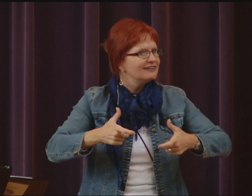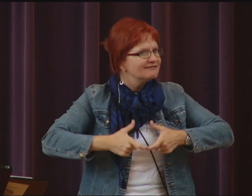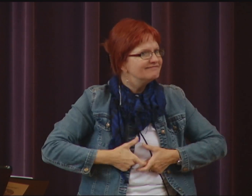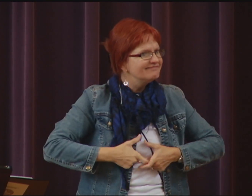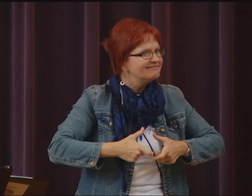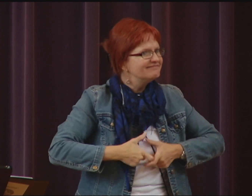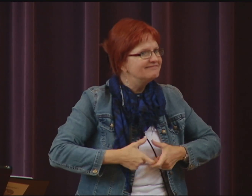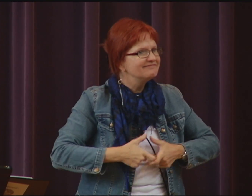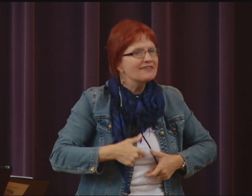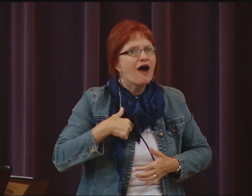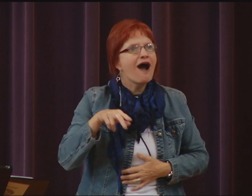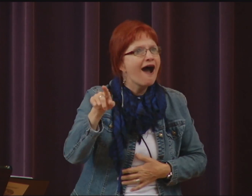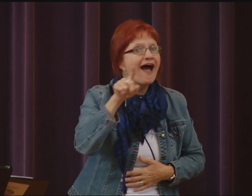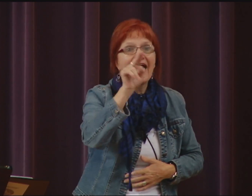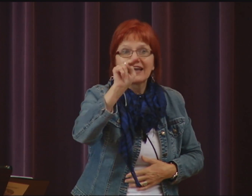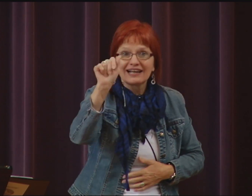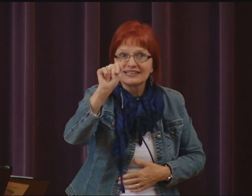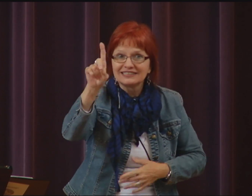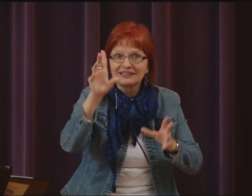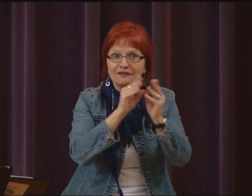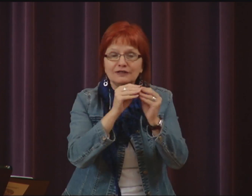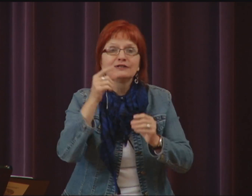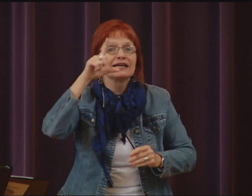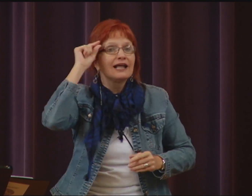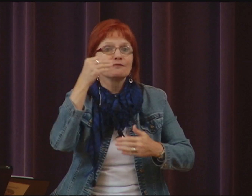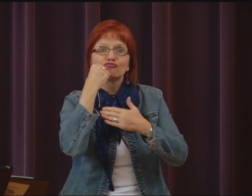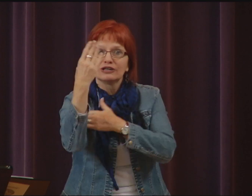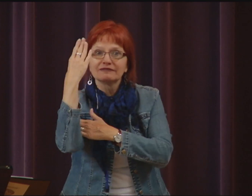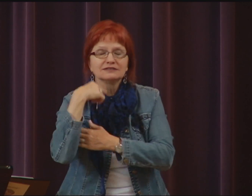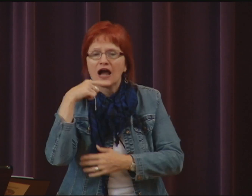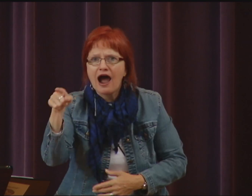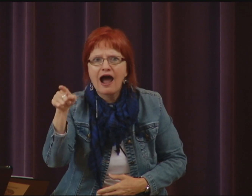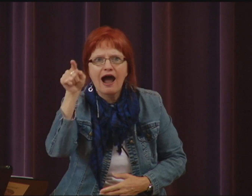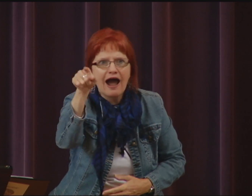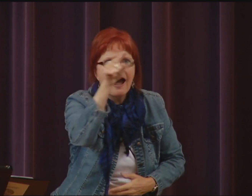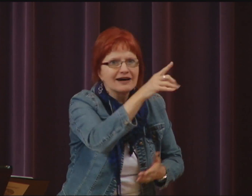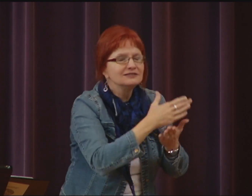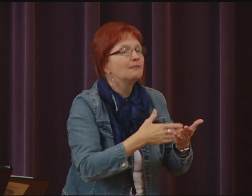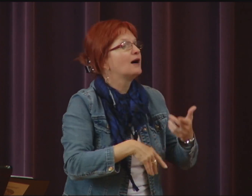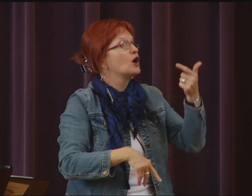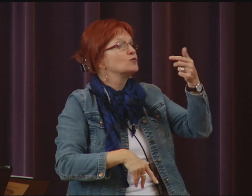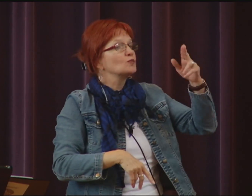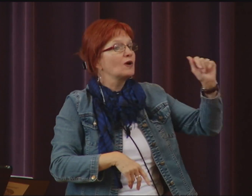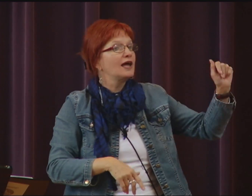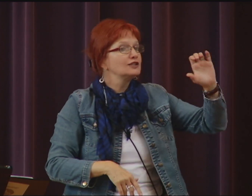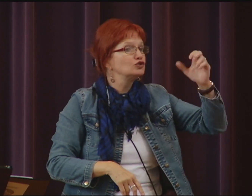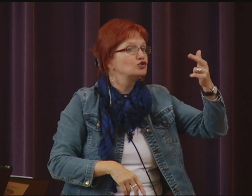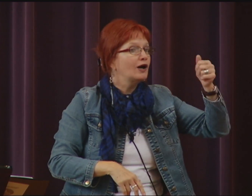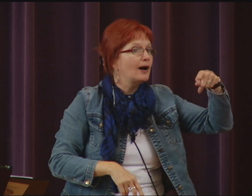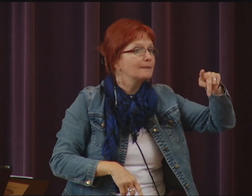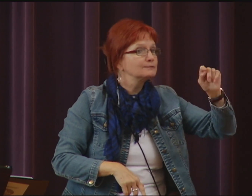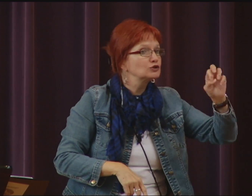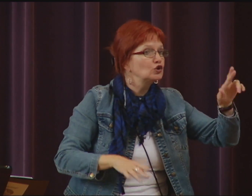we've seen that a lot of our members have worn this to different events. So Gallaudet University breakfast